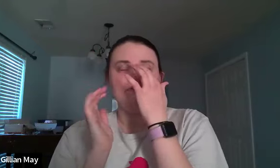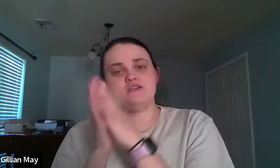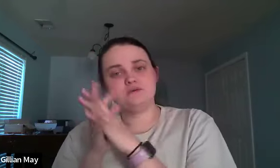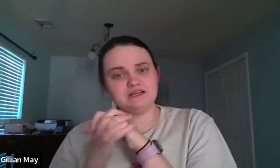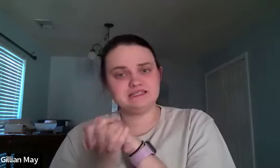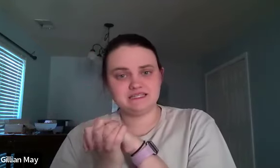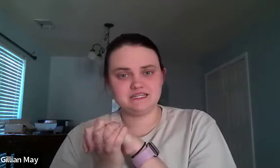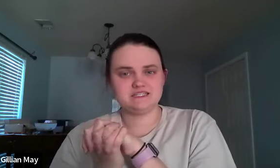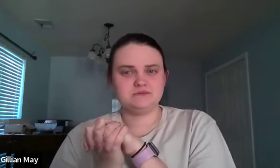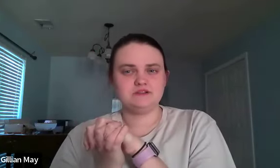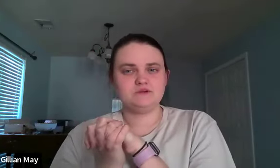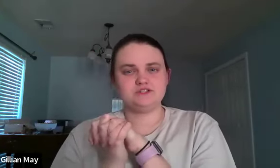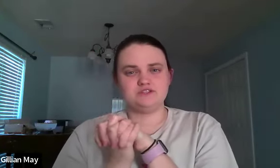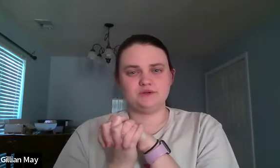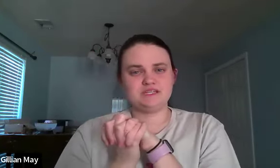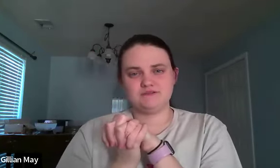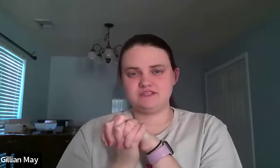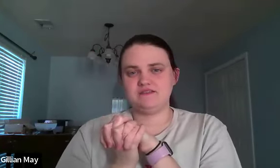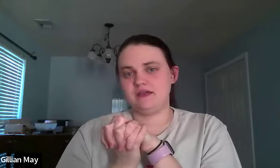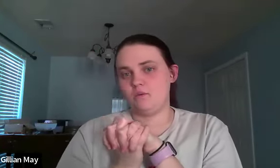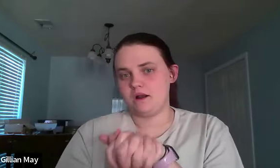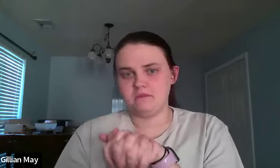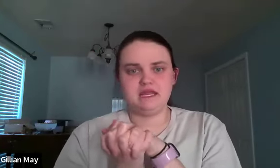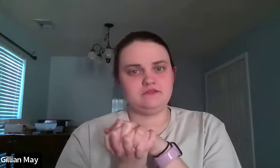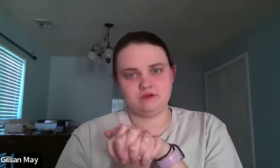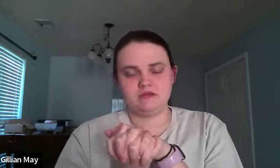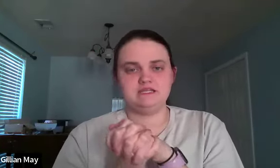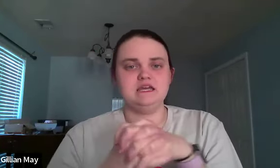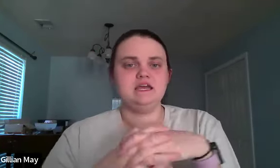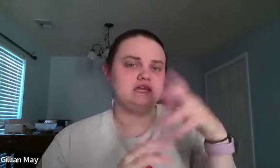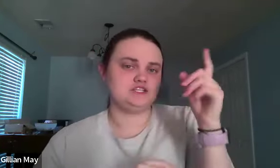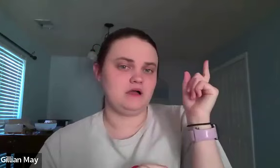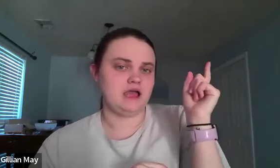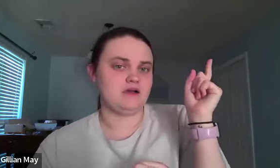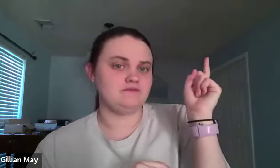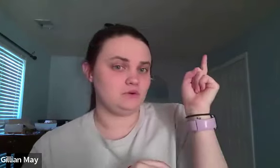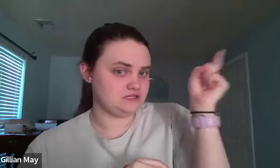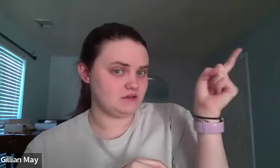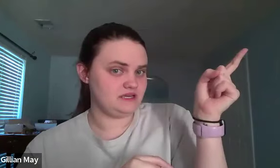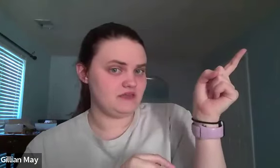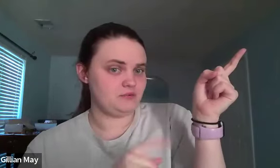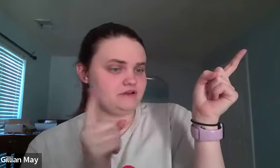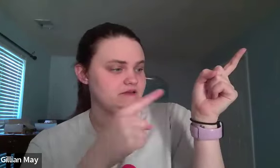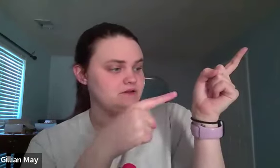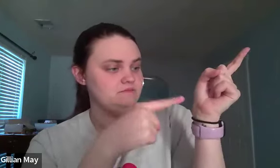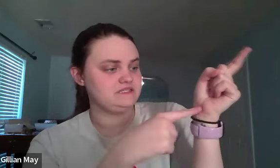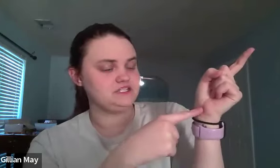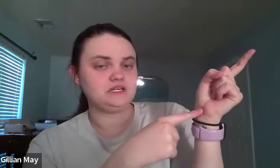other one I see is typically what you'll do is like if you're saying like 1 minute, 3 minutes, is you'll have your dominant in that pointer finger position and